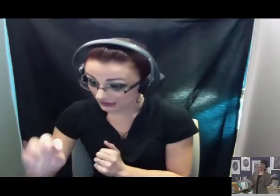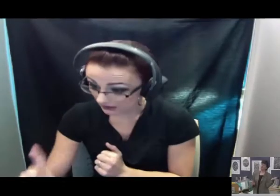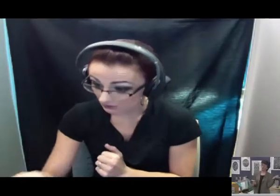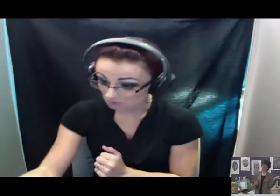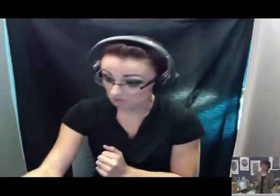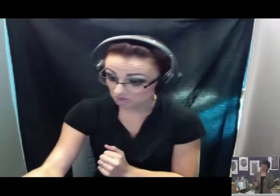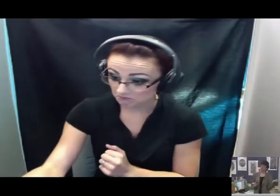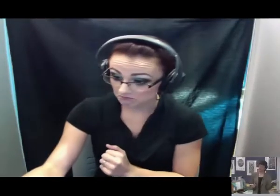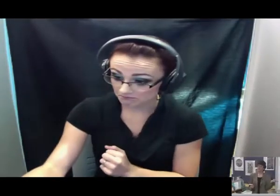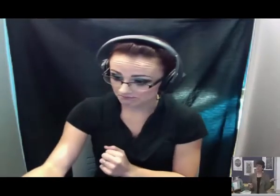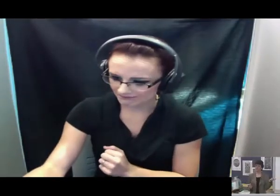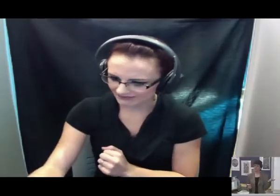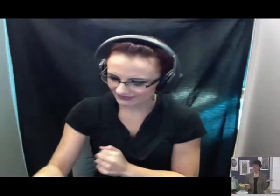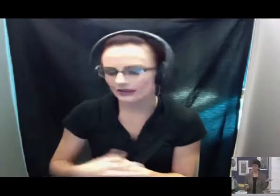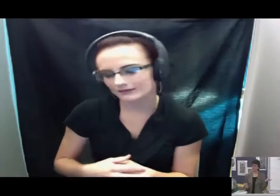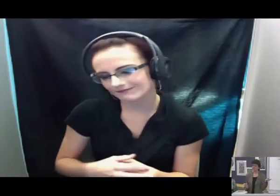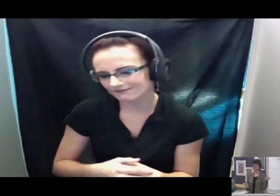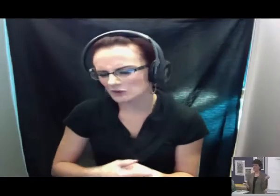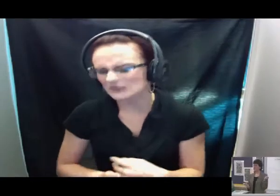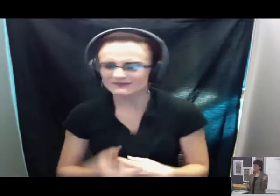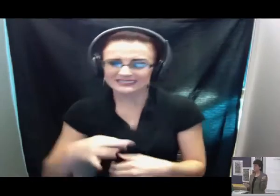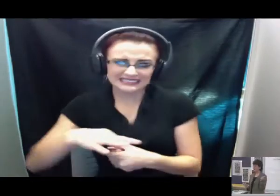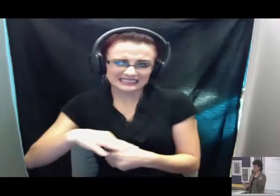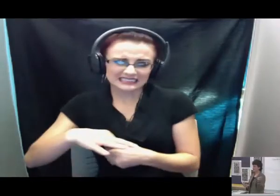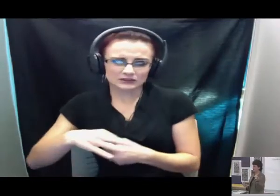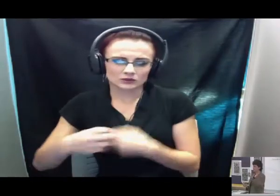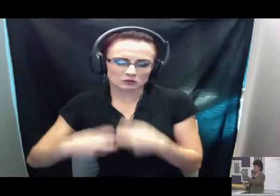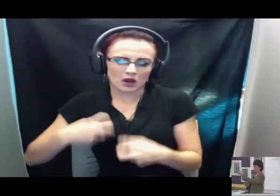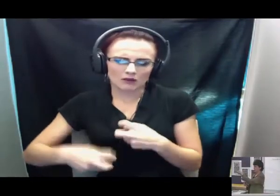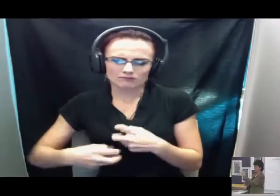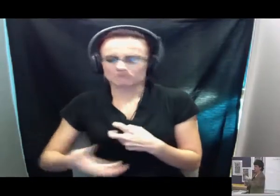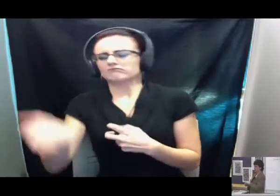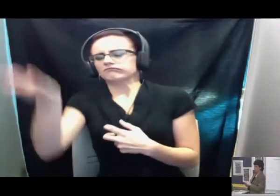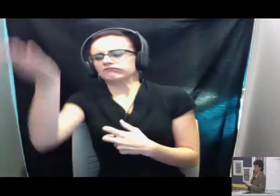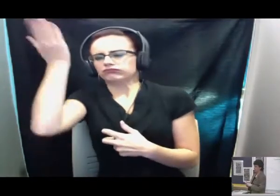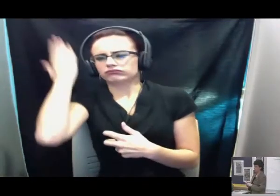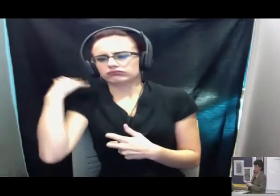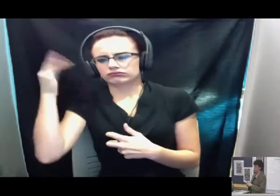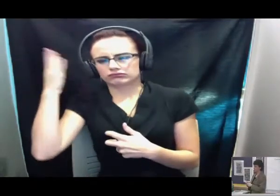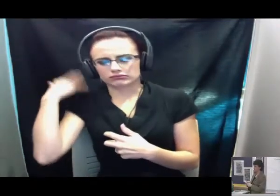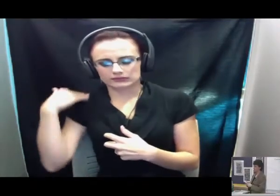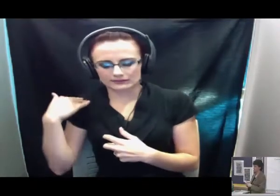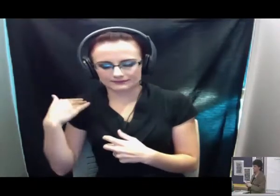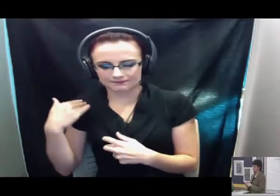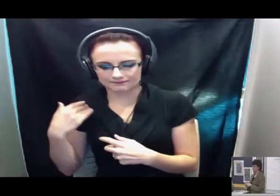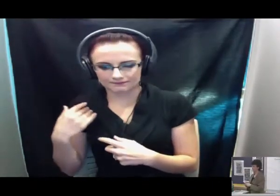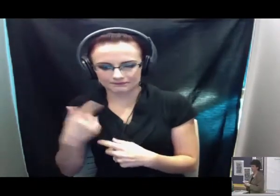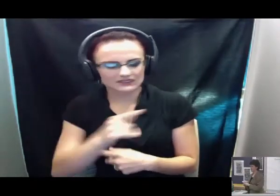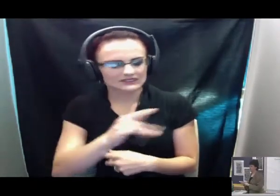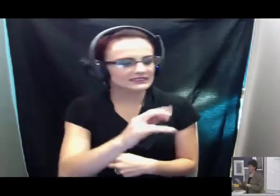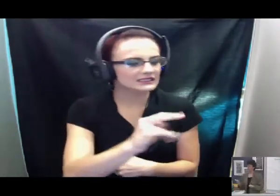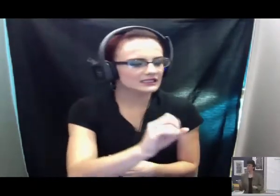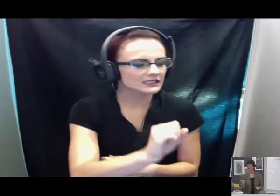Okay, tea was a problem earlier, wasn't it? We didn't want to pay that tax on tea. Tess?